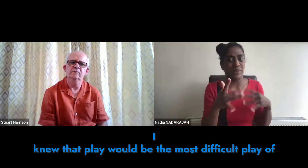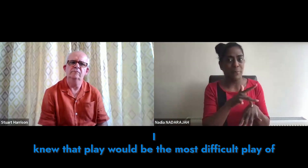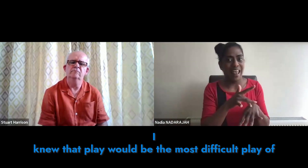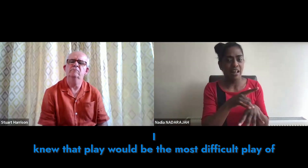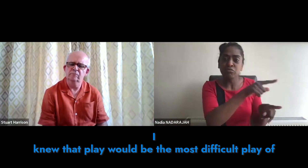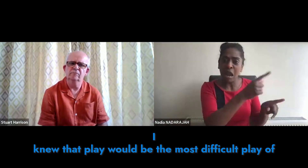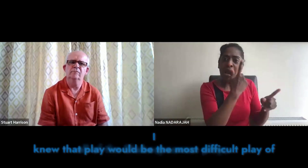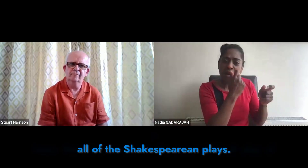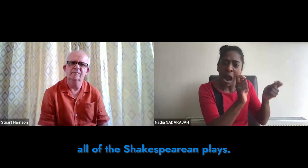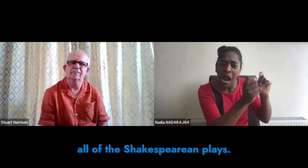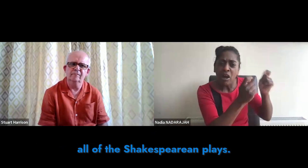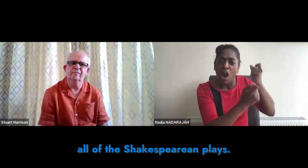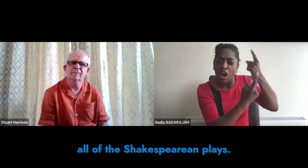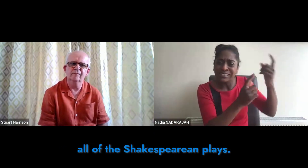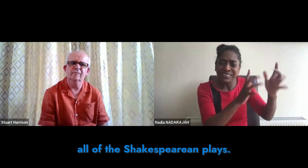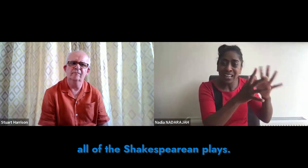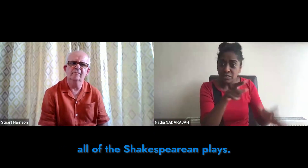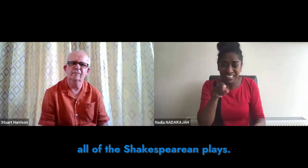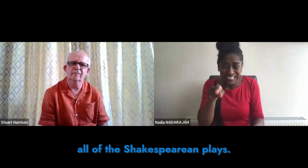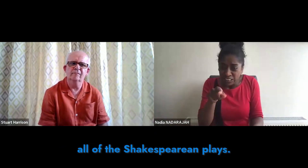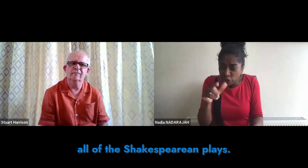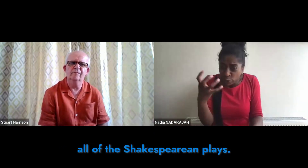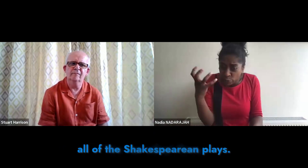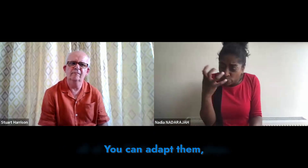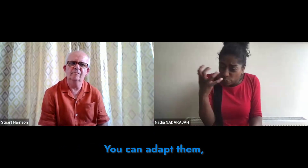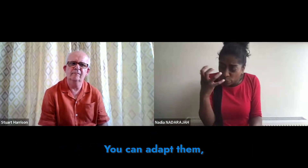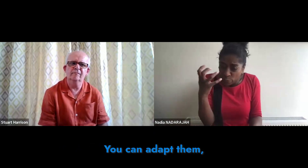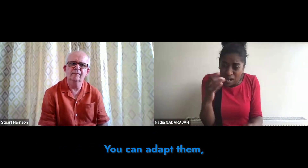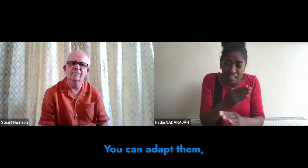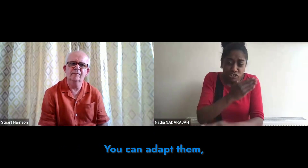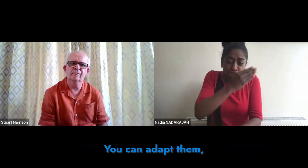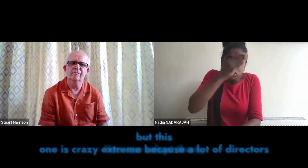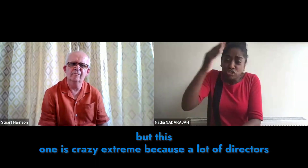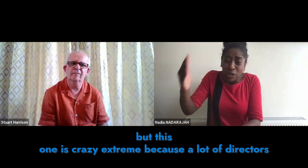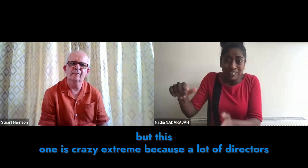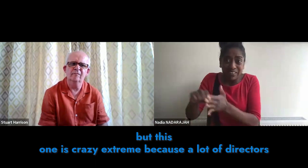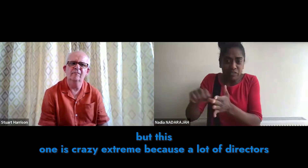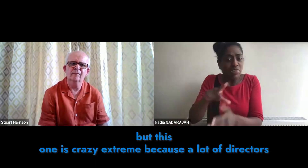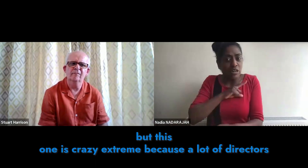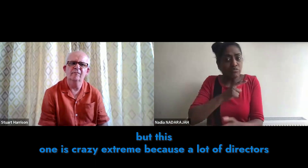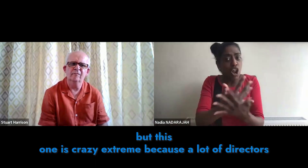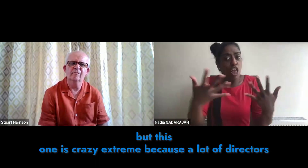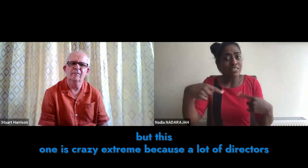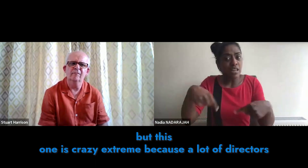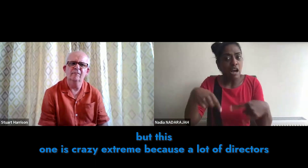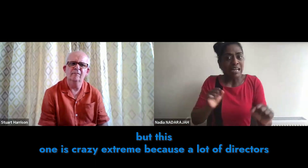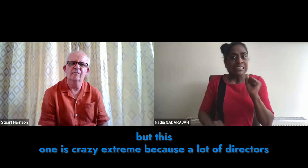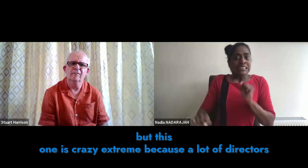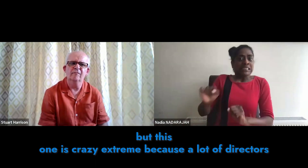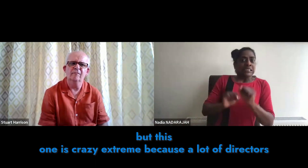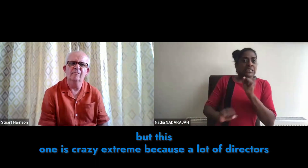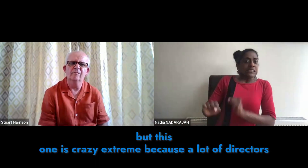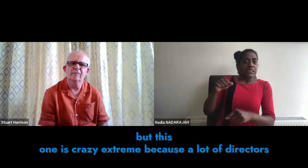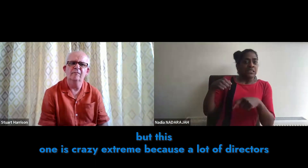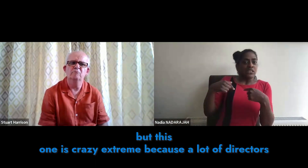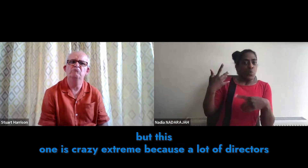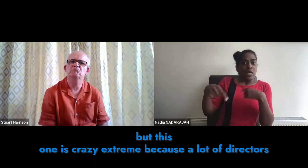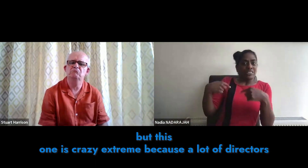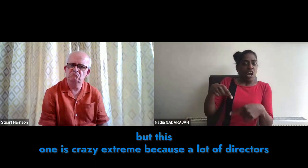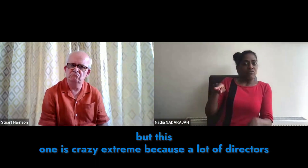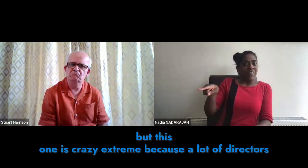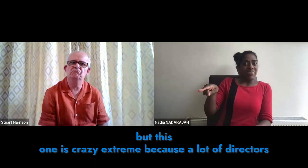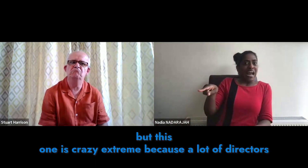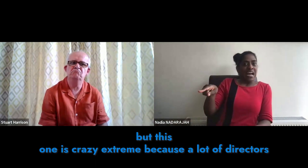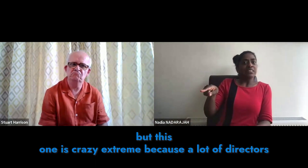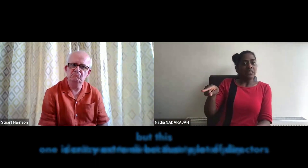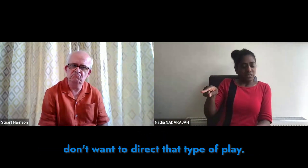most difficult play of all of the Shakespearean plays. You can adapt them, but this one is crazy extreme, because